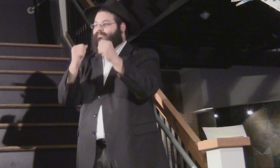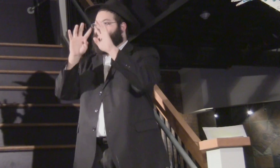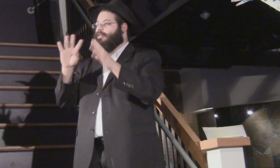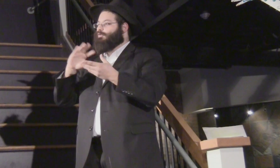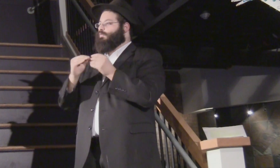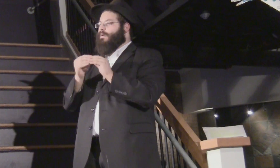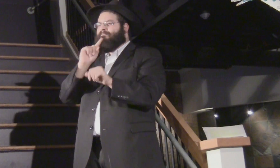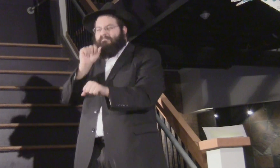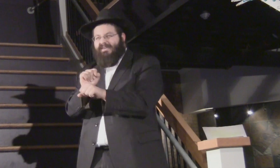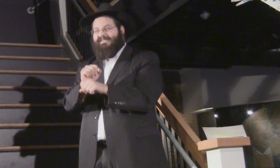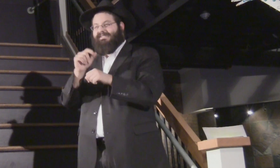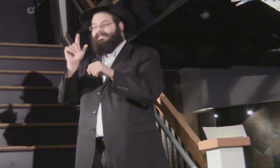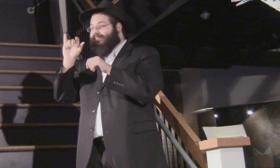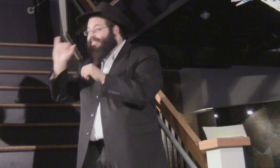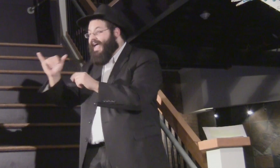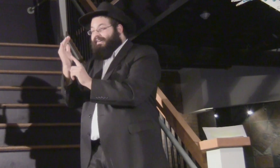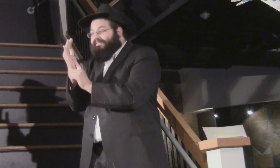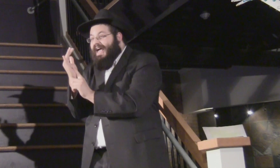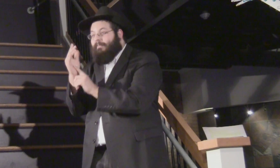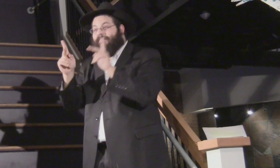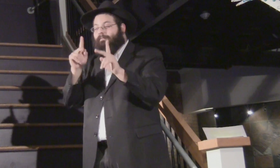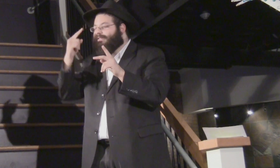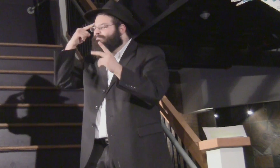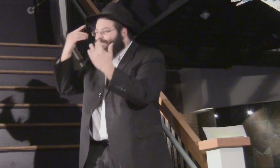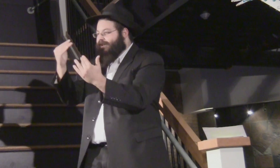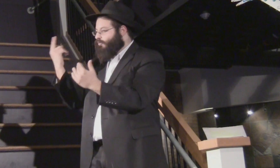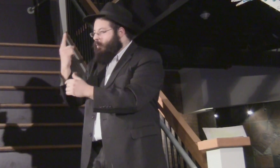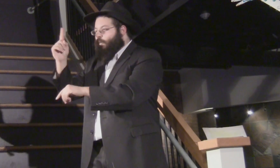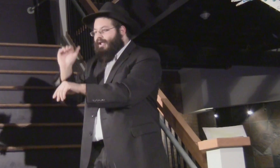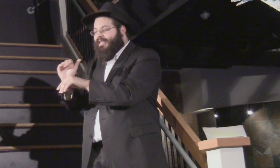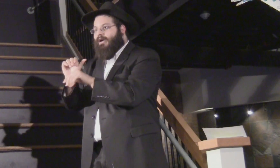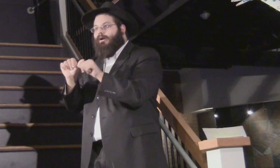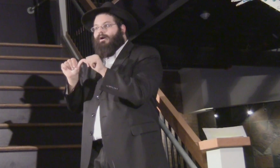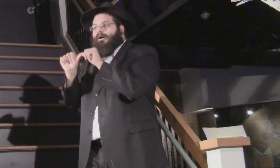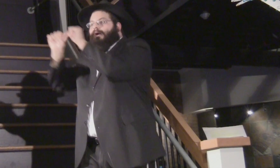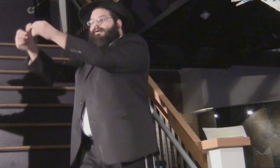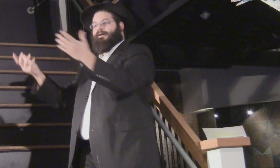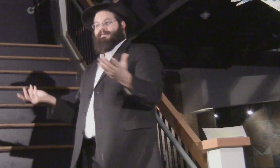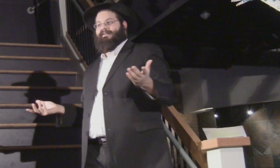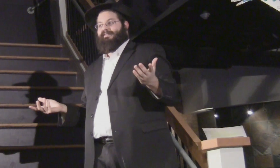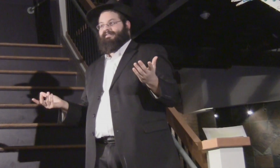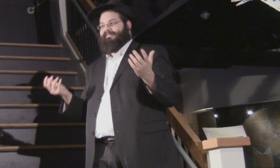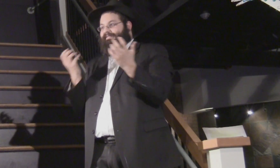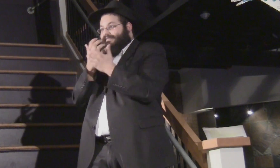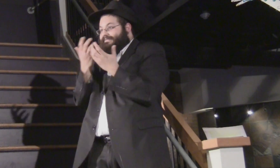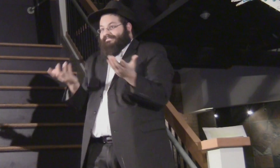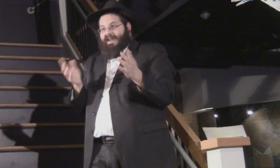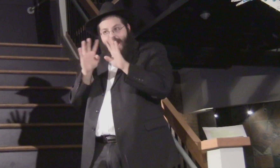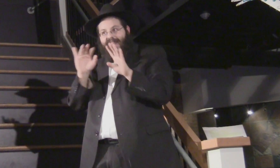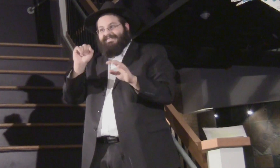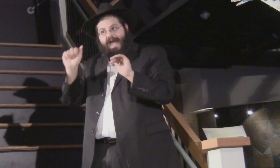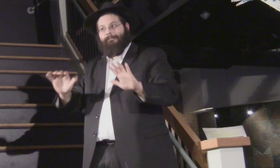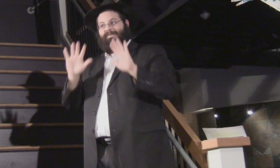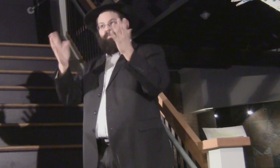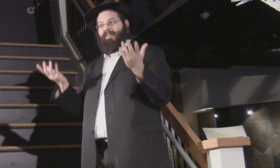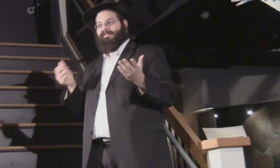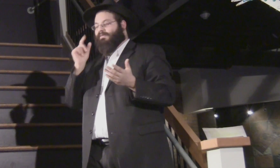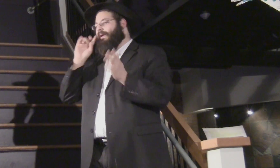really, that just shows how powerful this story really is. That flame that people thought would last one night lasted for 8 days. So